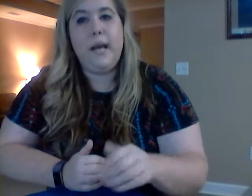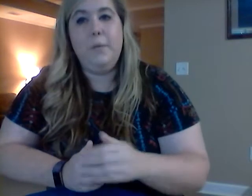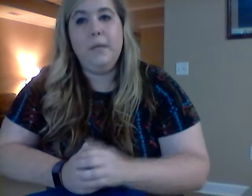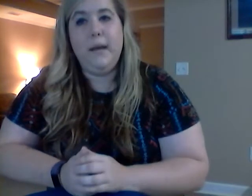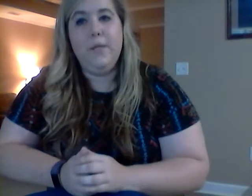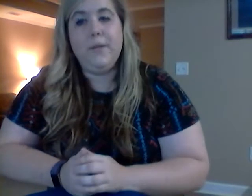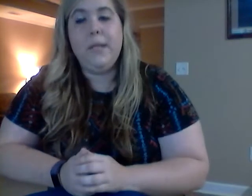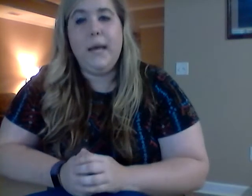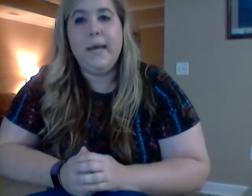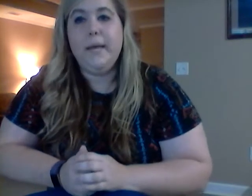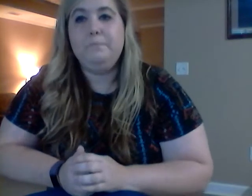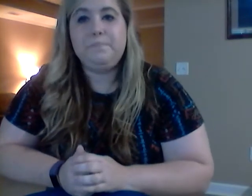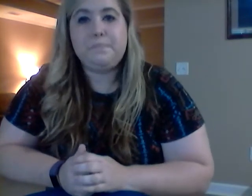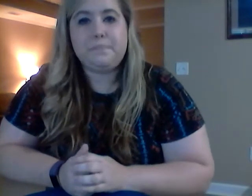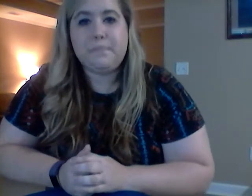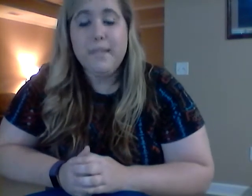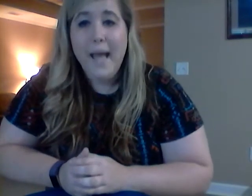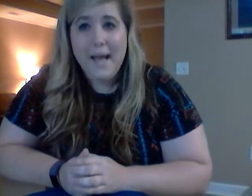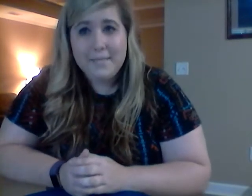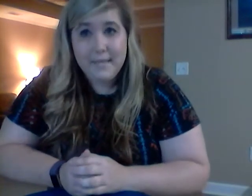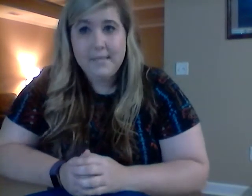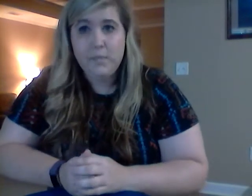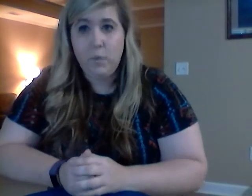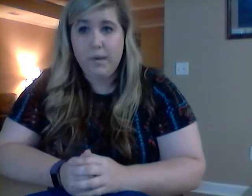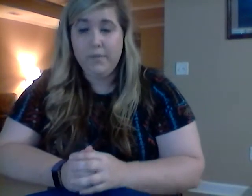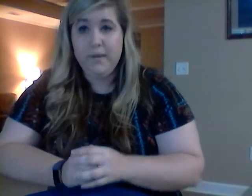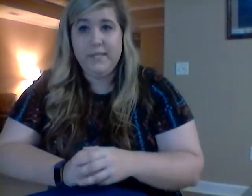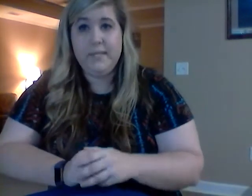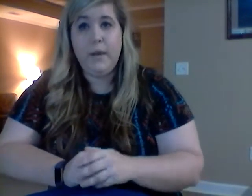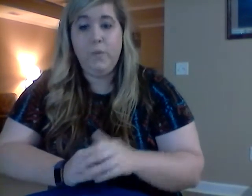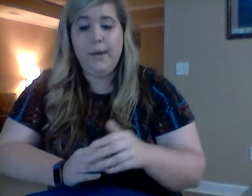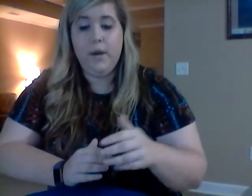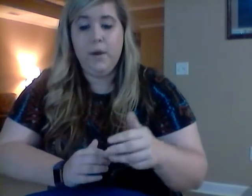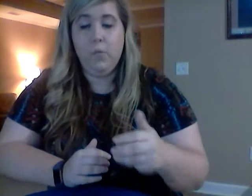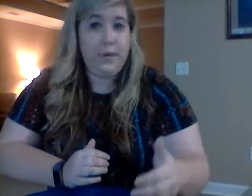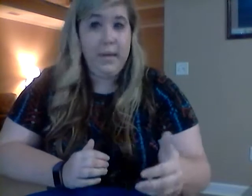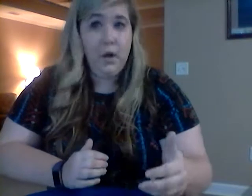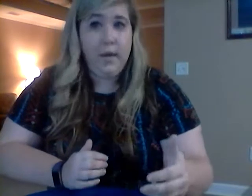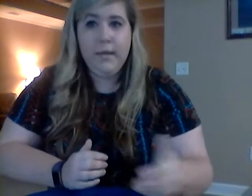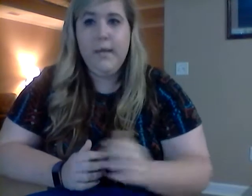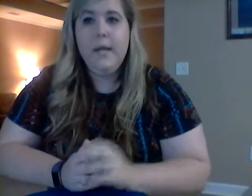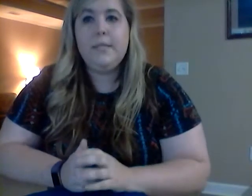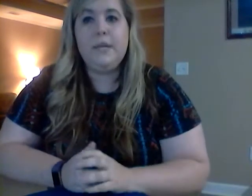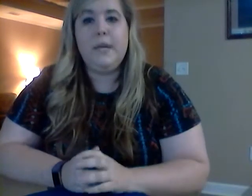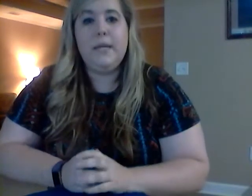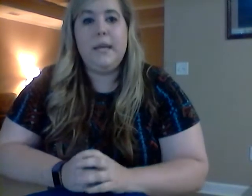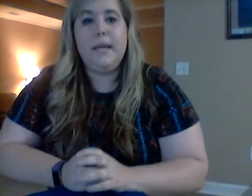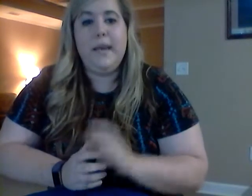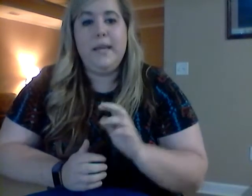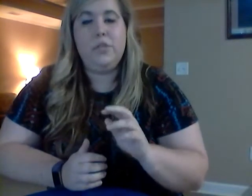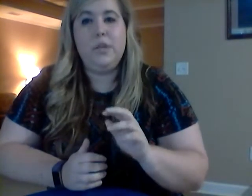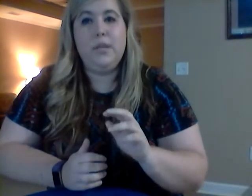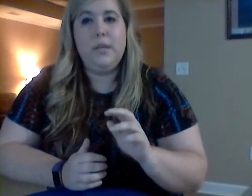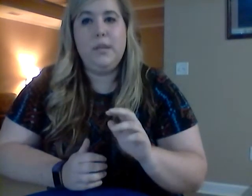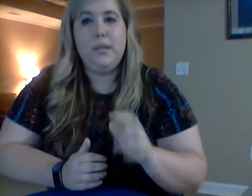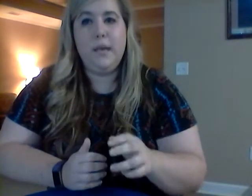I would allow the client access to whatever it is that we are working on to engage them